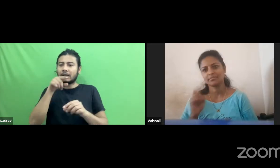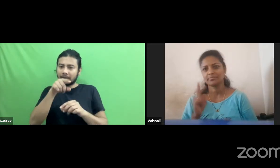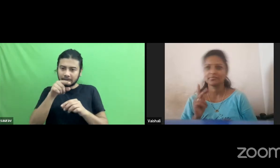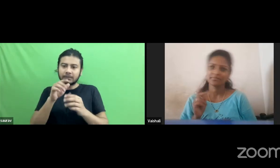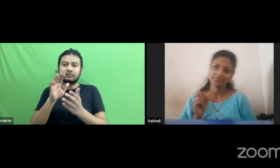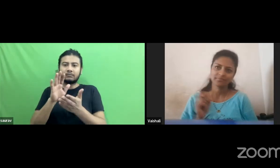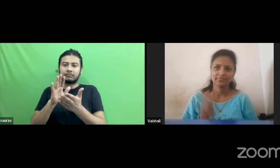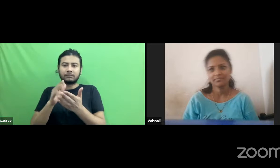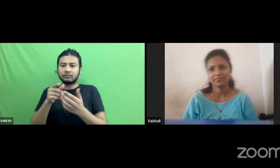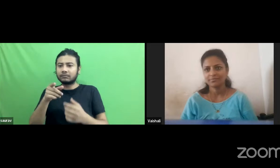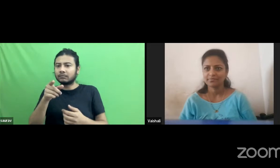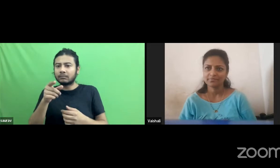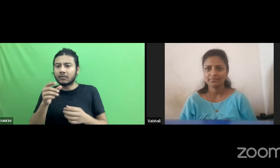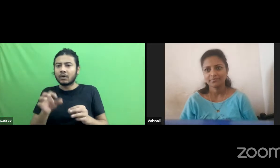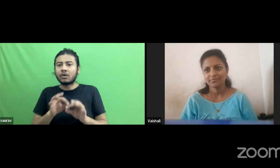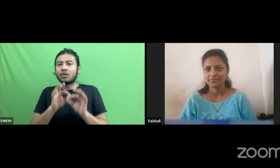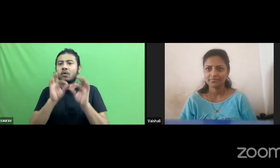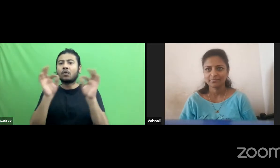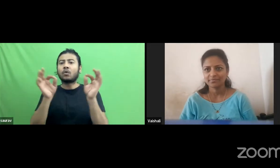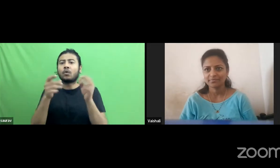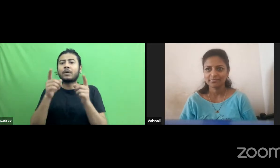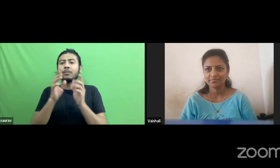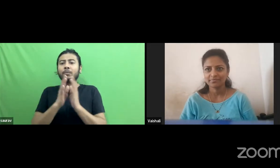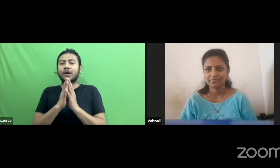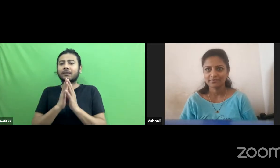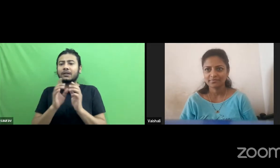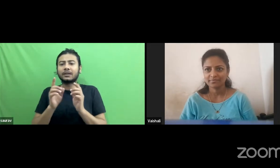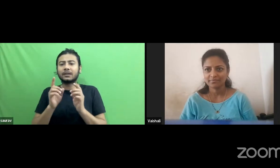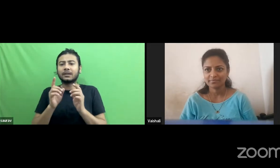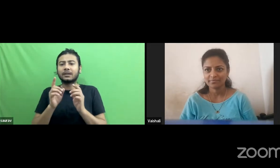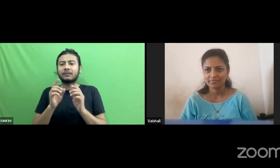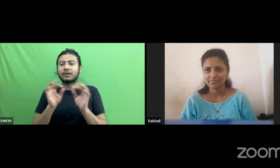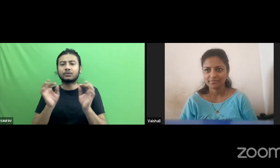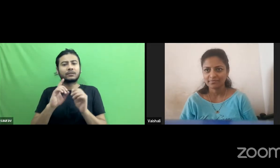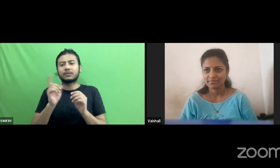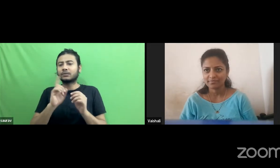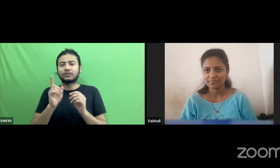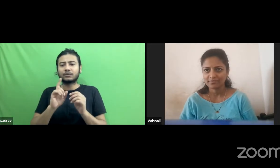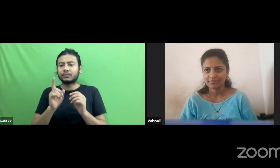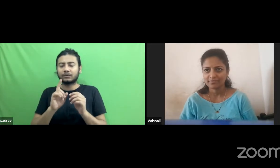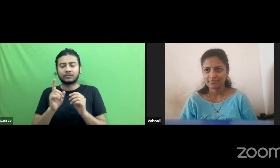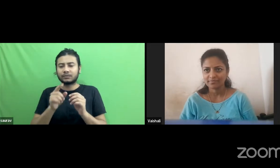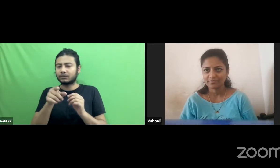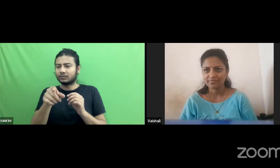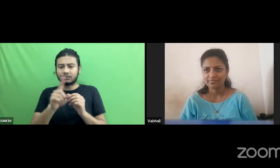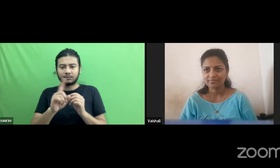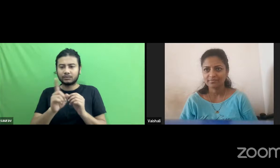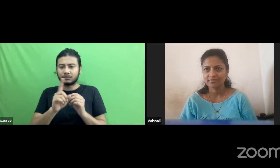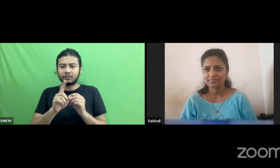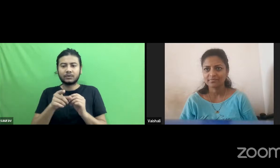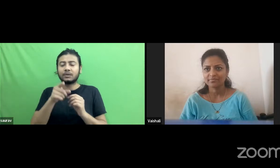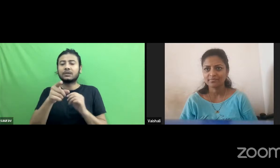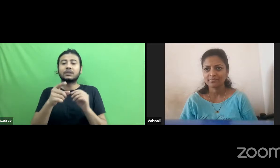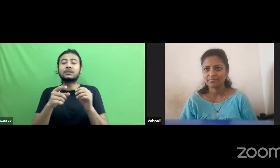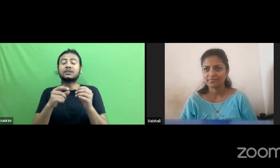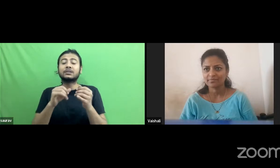No, Om Namo Bhagavate Vasudeva is we recite when we are reading Srimad Bhagavatam, but she's talking